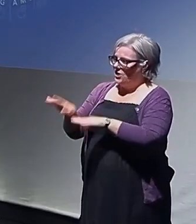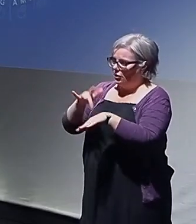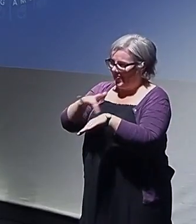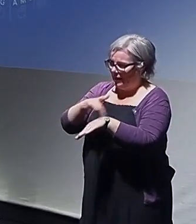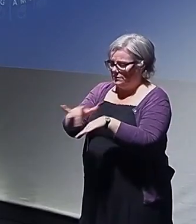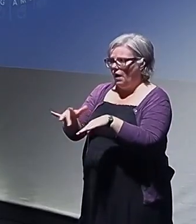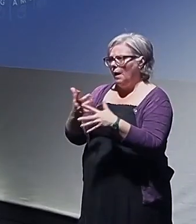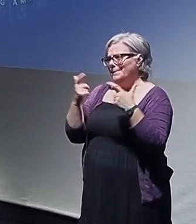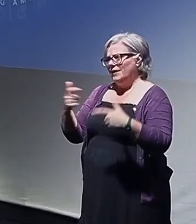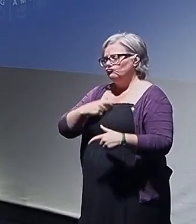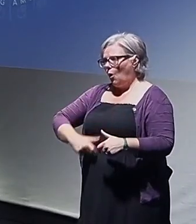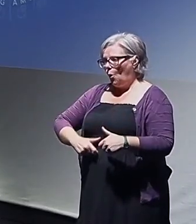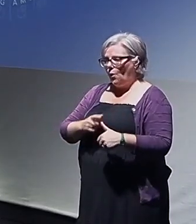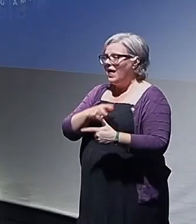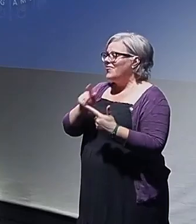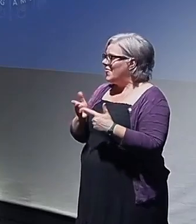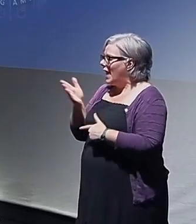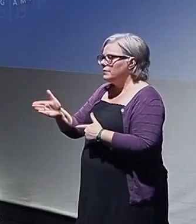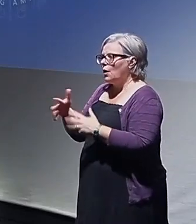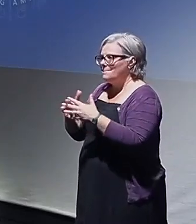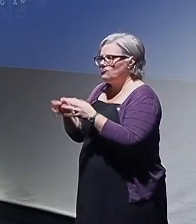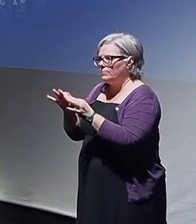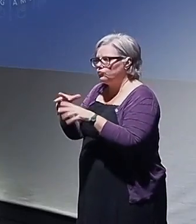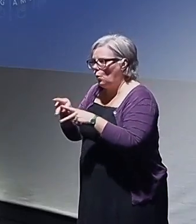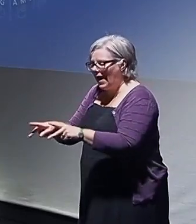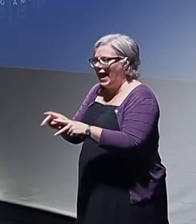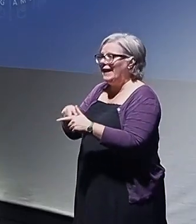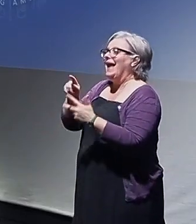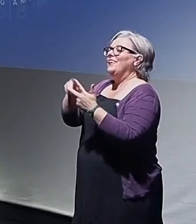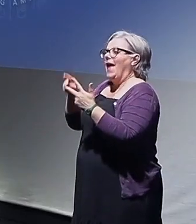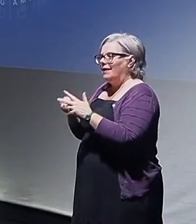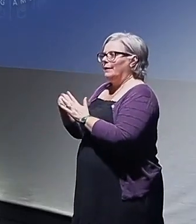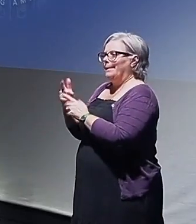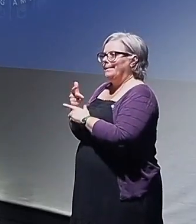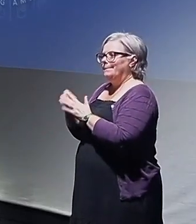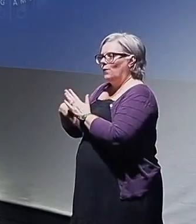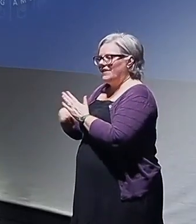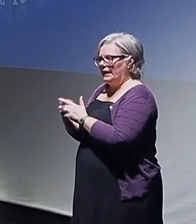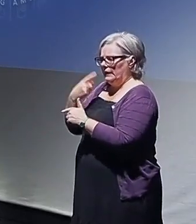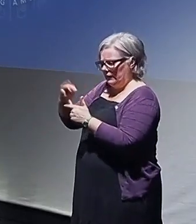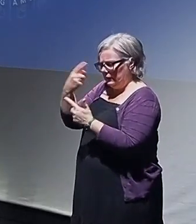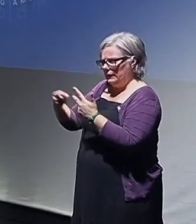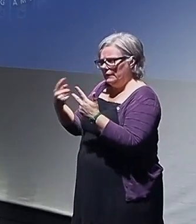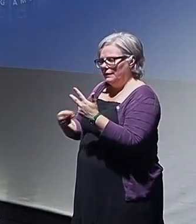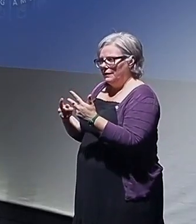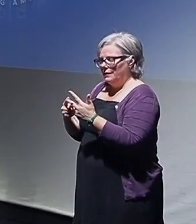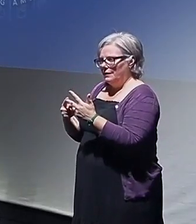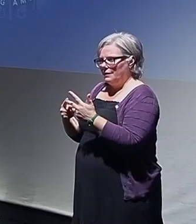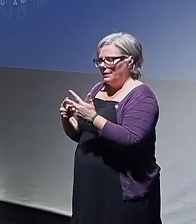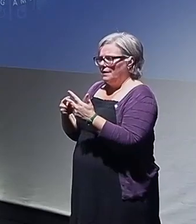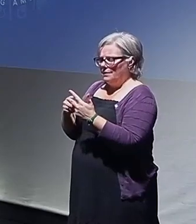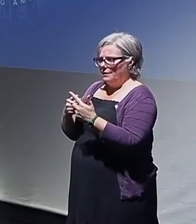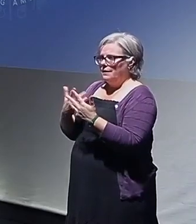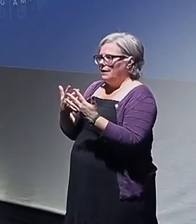big role, then you're in Broadway, and then you're in a movie. And that, all out one thing, is also quite a bonus as well. I